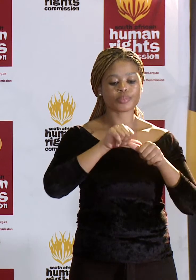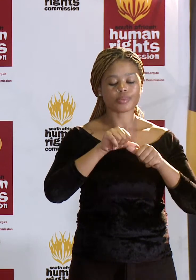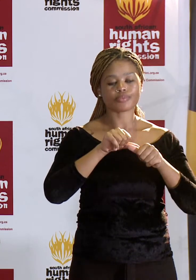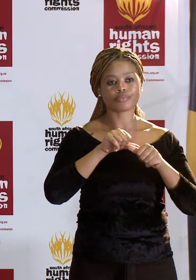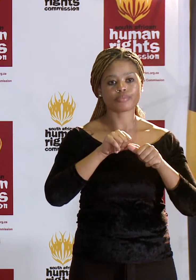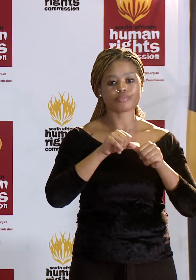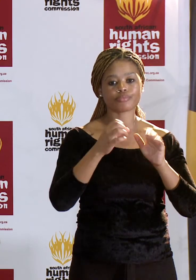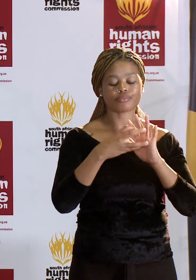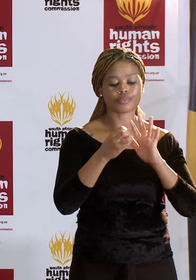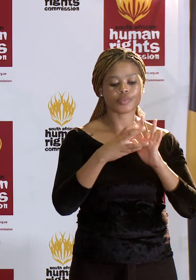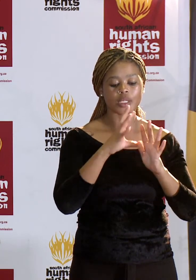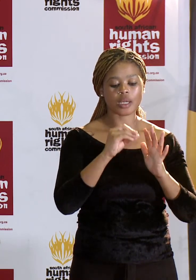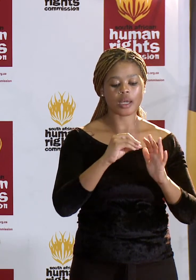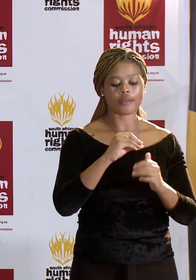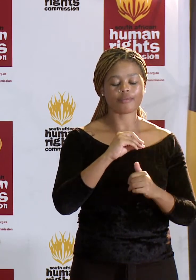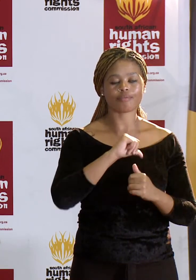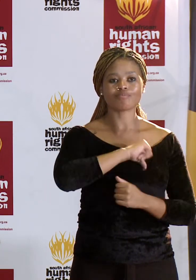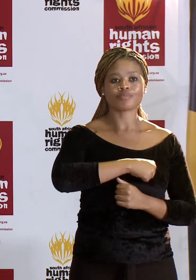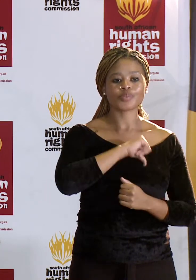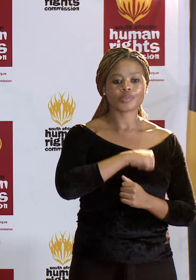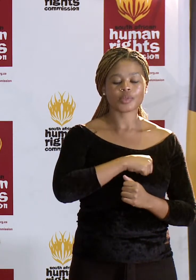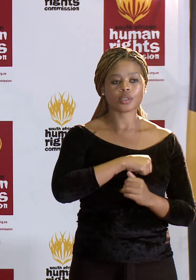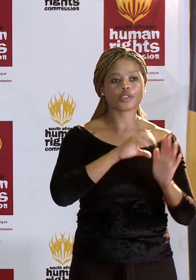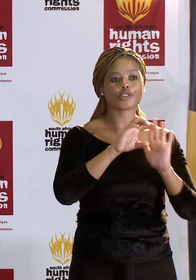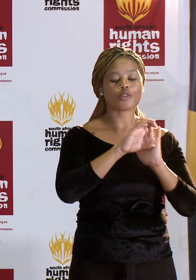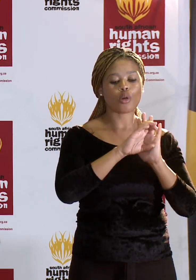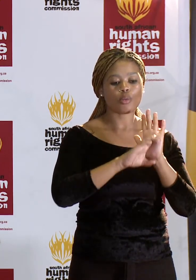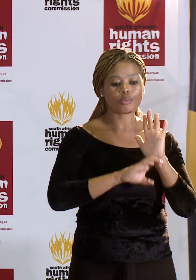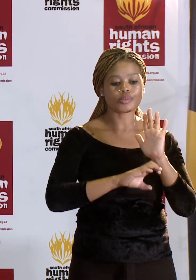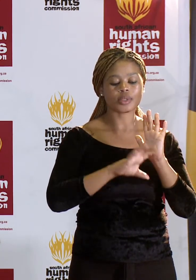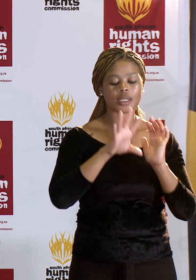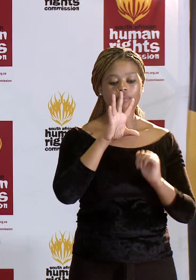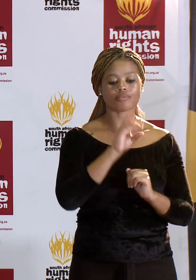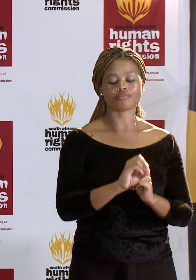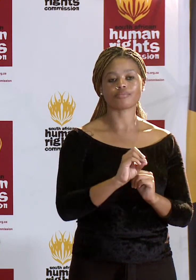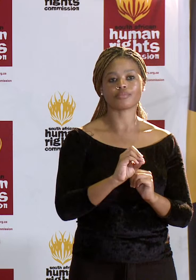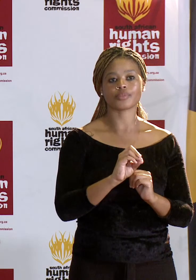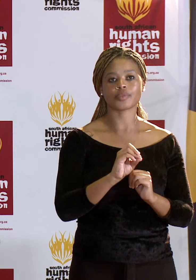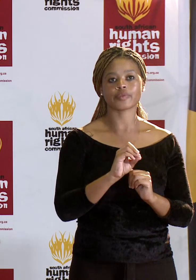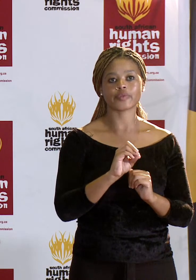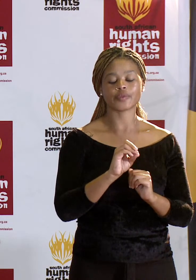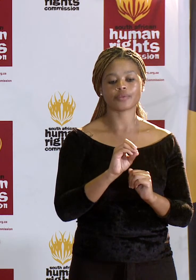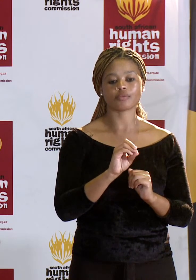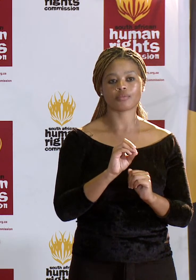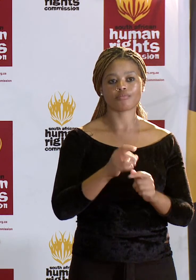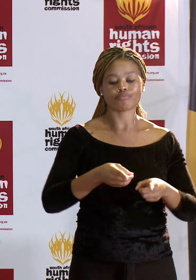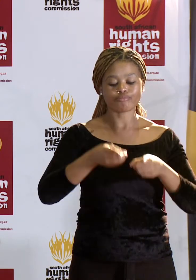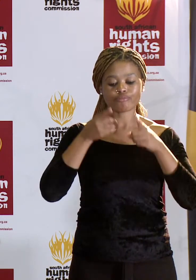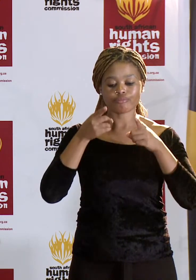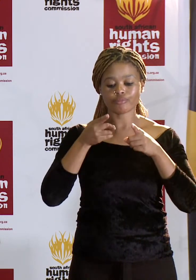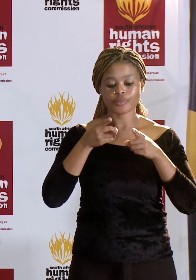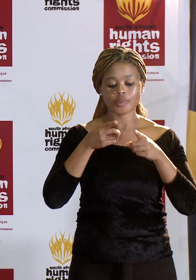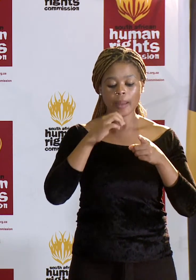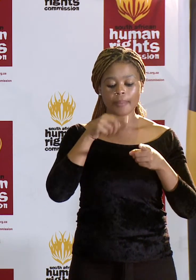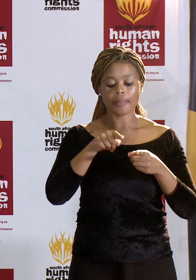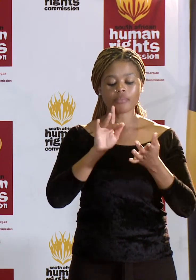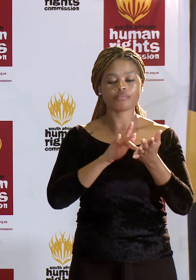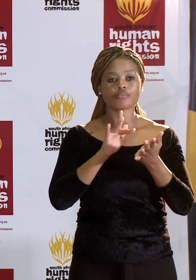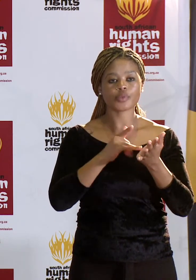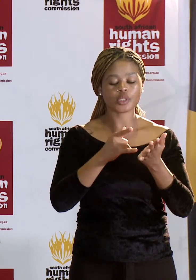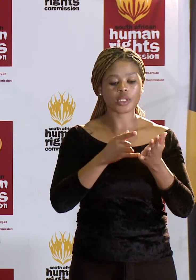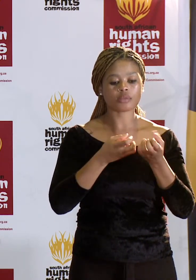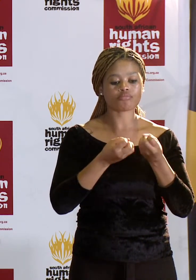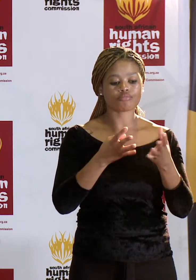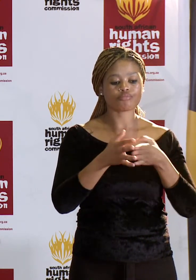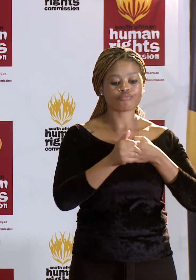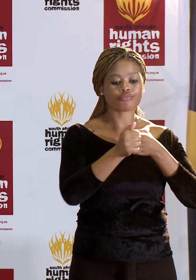can expose children to harmful content and put them at risk of exploitation. The Charter provides